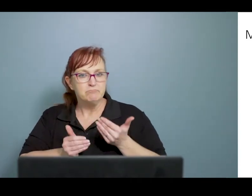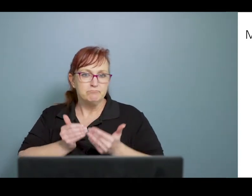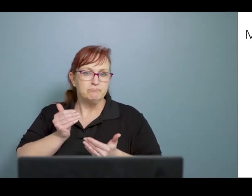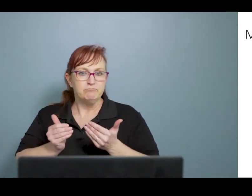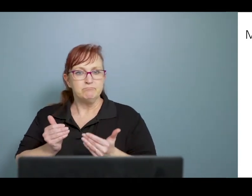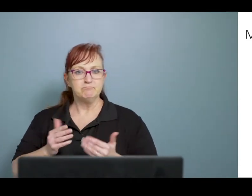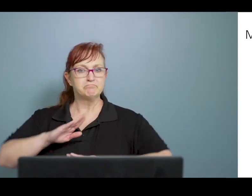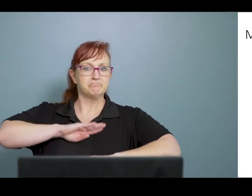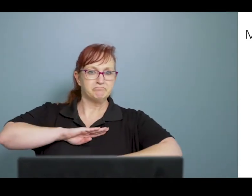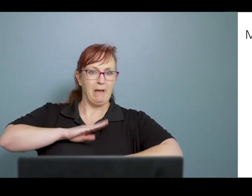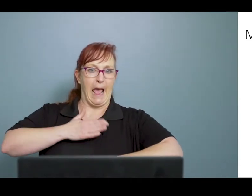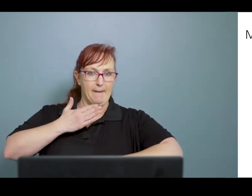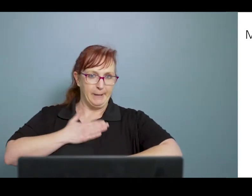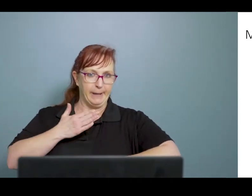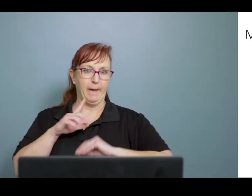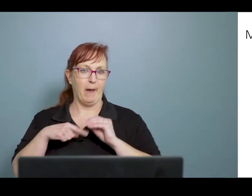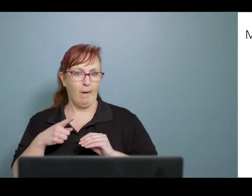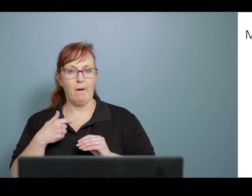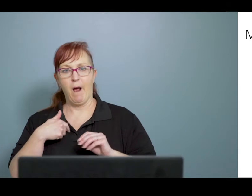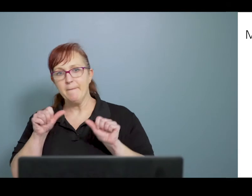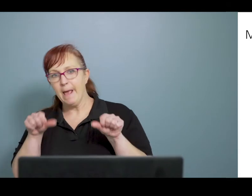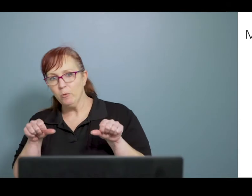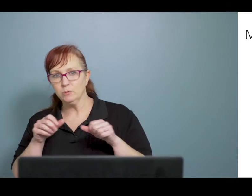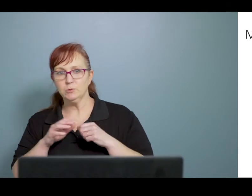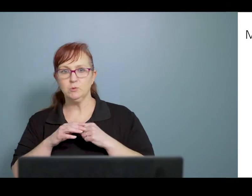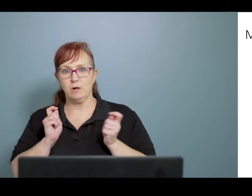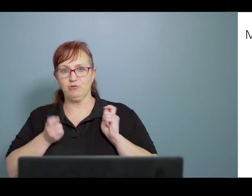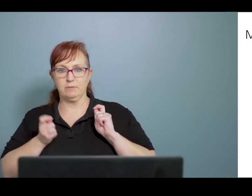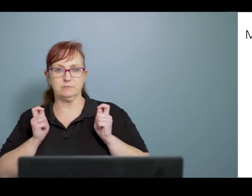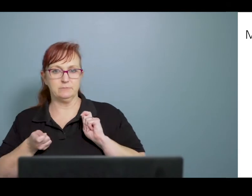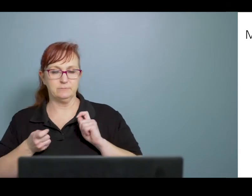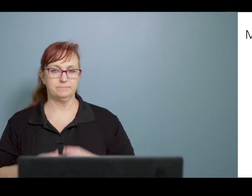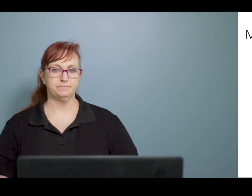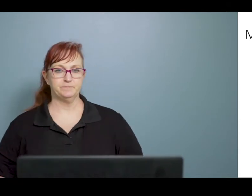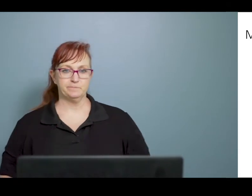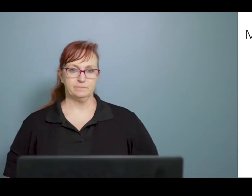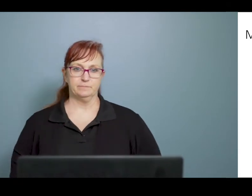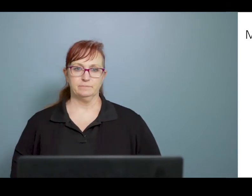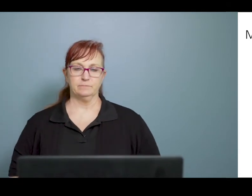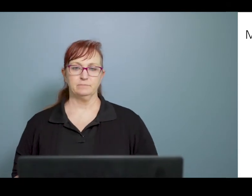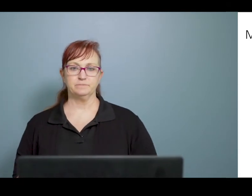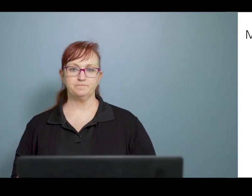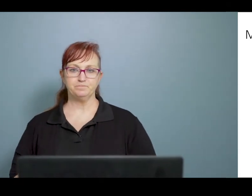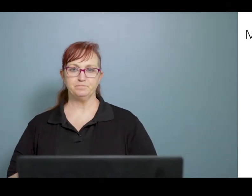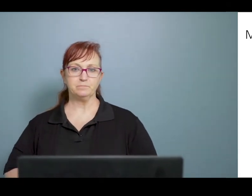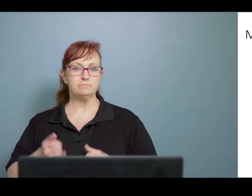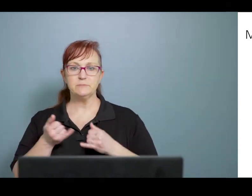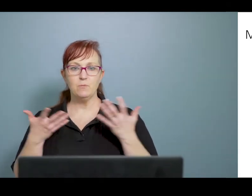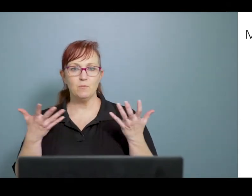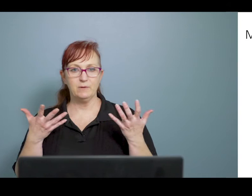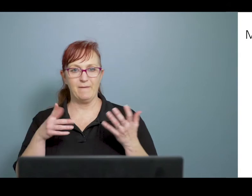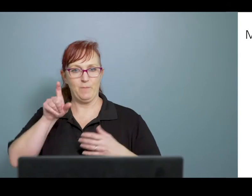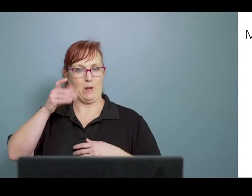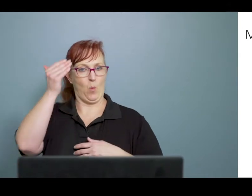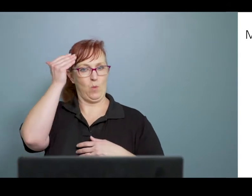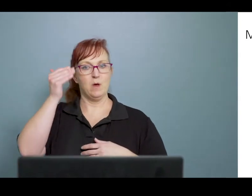I'm happy about, or that I'm able to adjust to. And then the last thing is to be cautious,